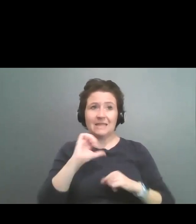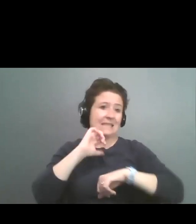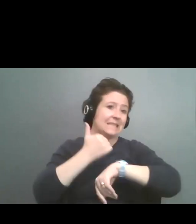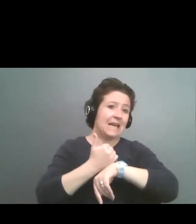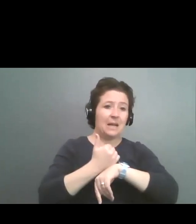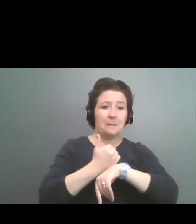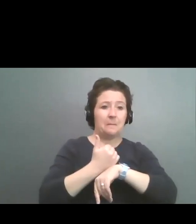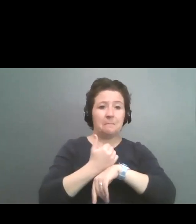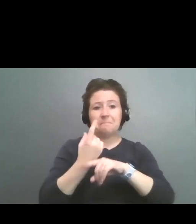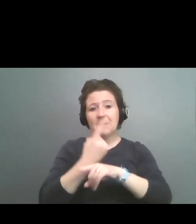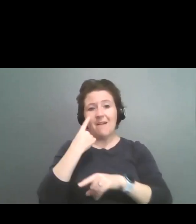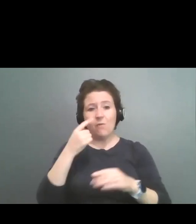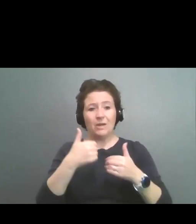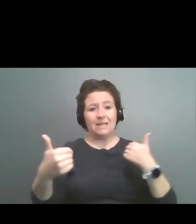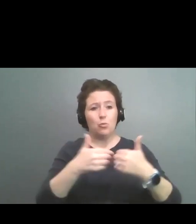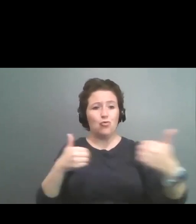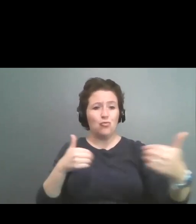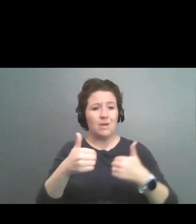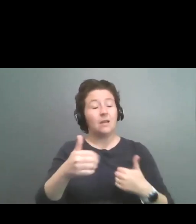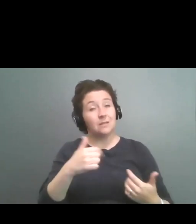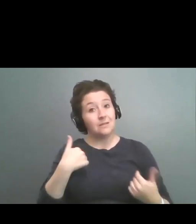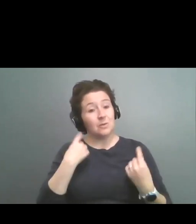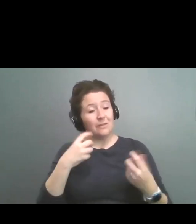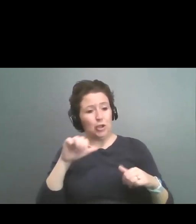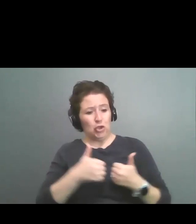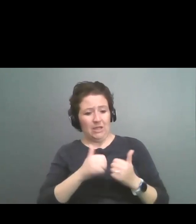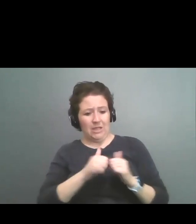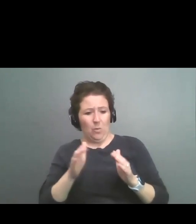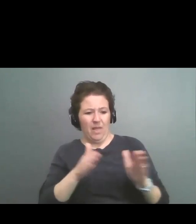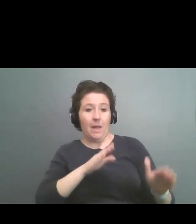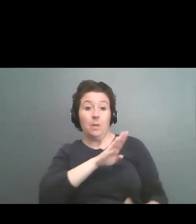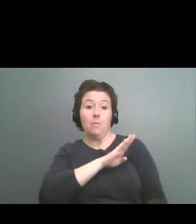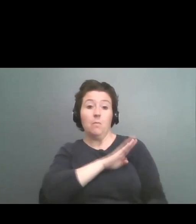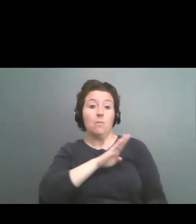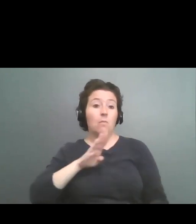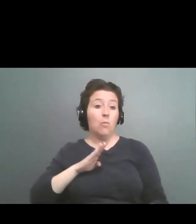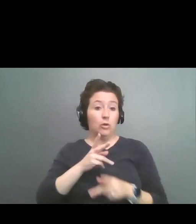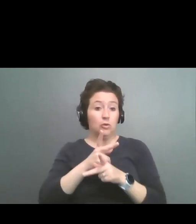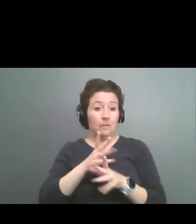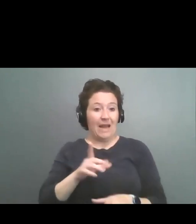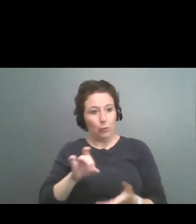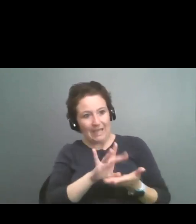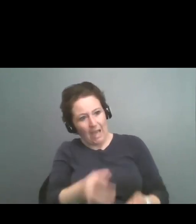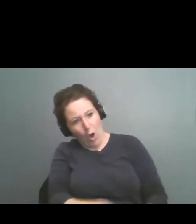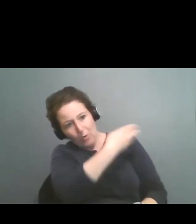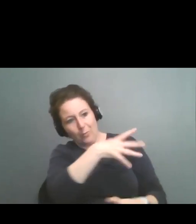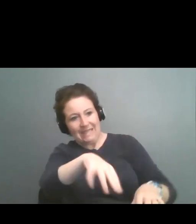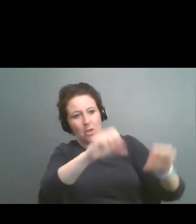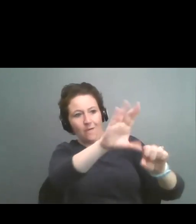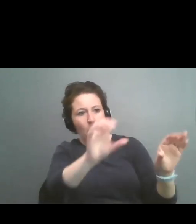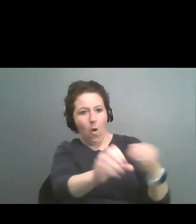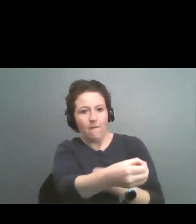to do so. So it's been challenging for us and for the Board of Supervisors, who I've had to kick out so that we can take over their